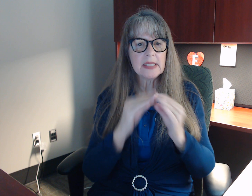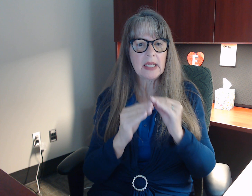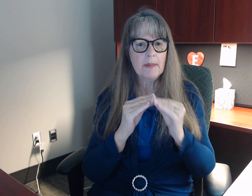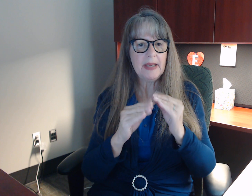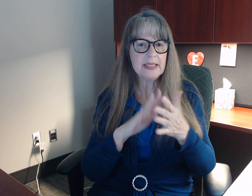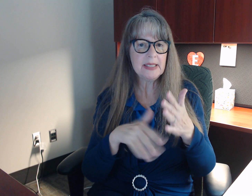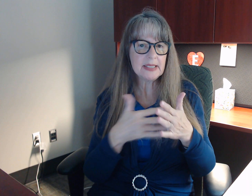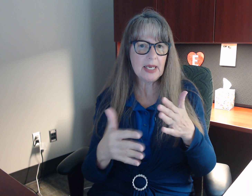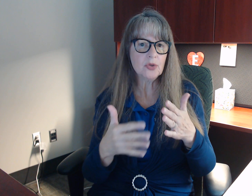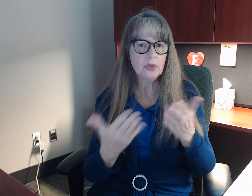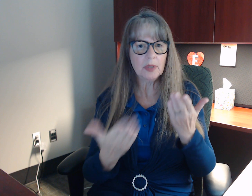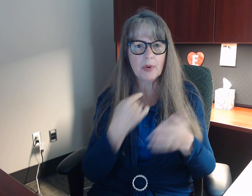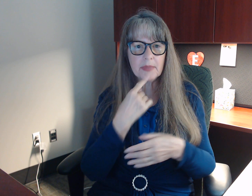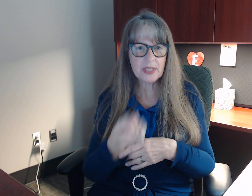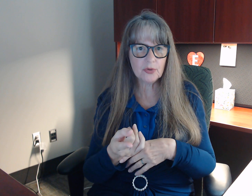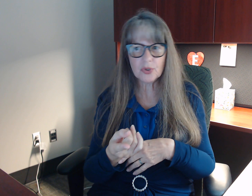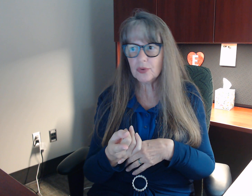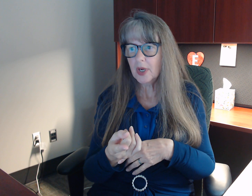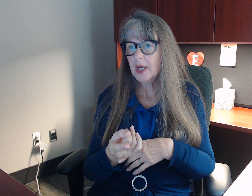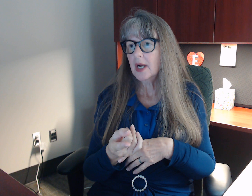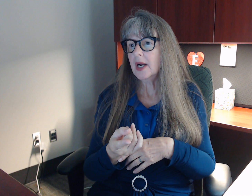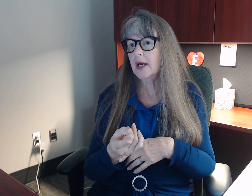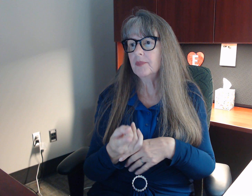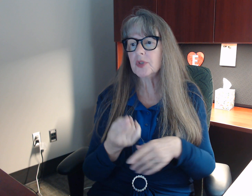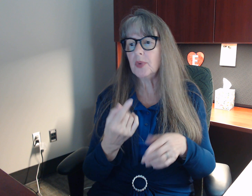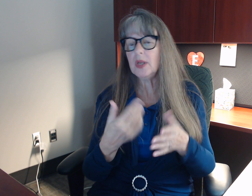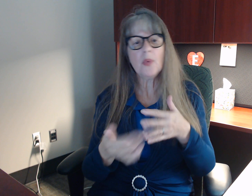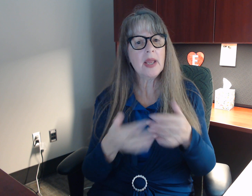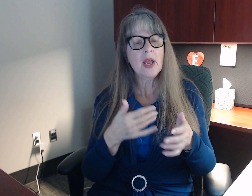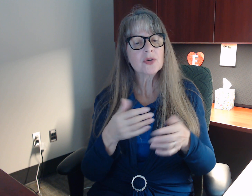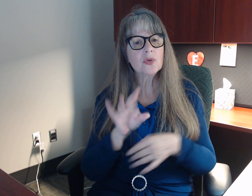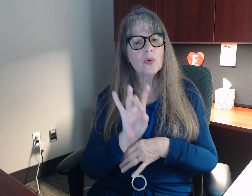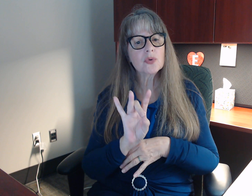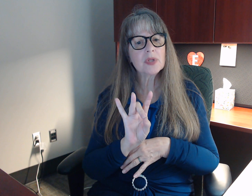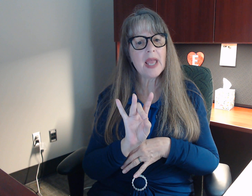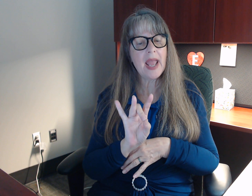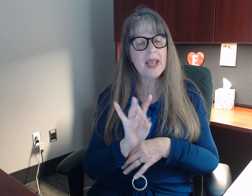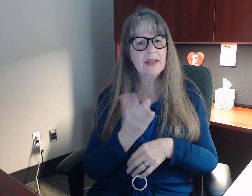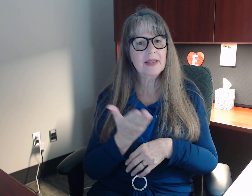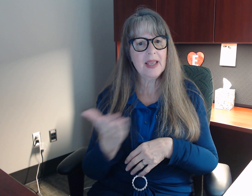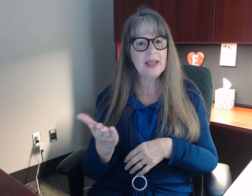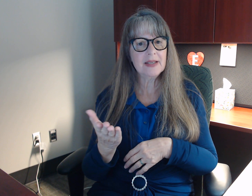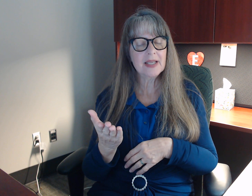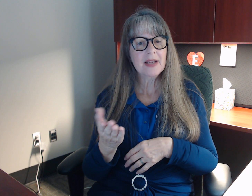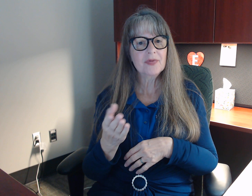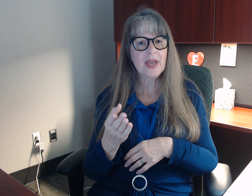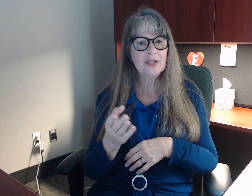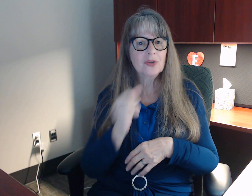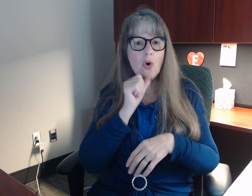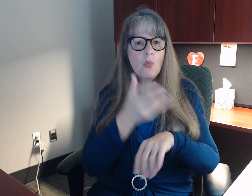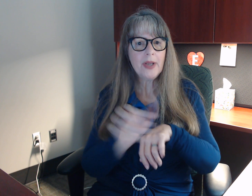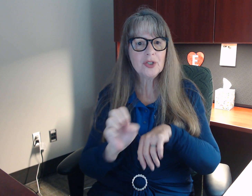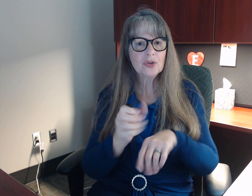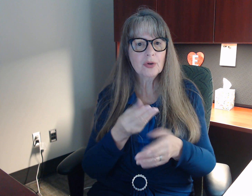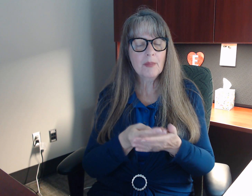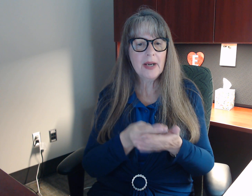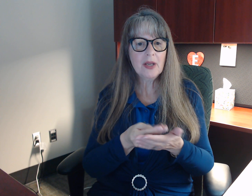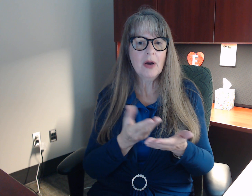a maintenance schedule, and it probably tells you. So anyway, so those are the 8 things that don't waste your money on, and